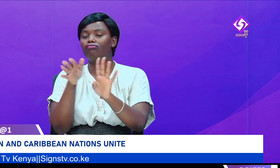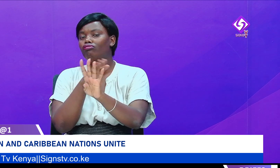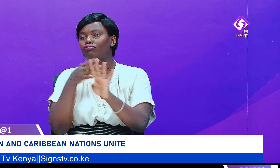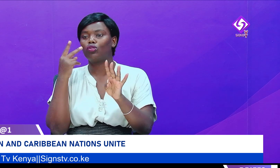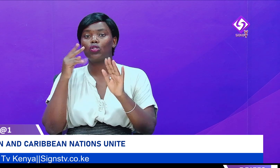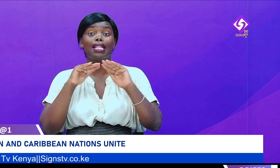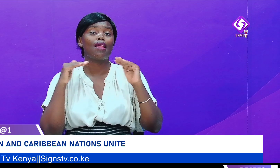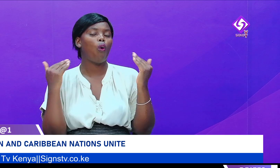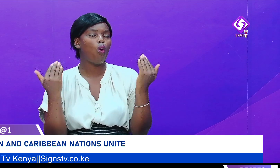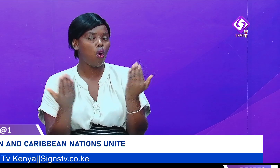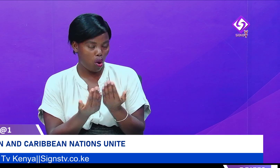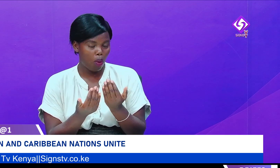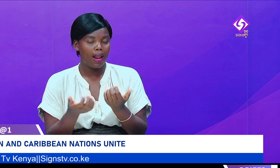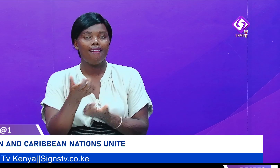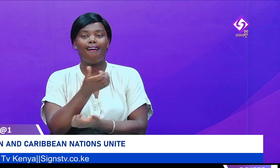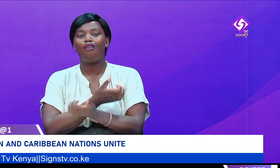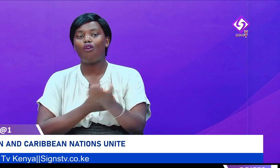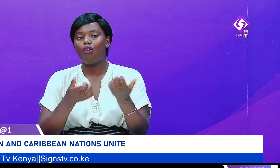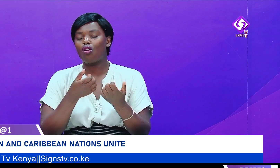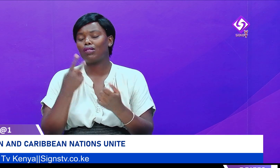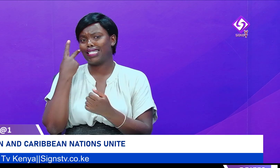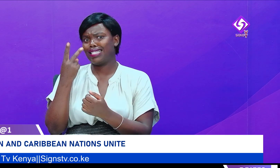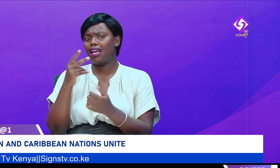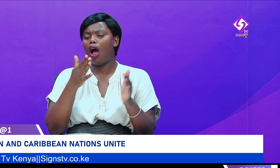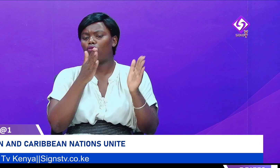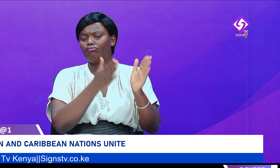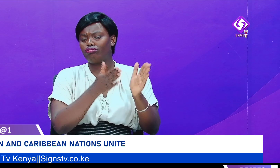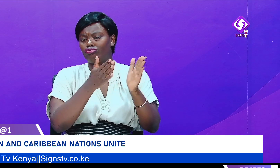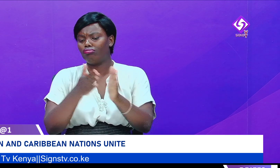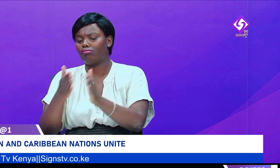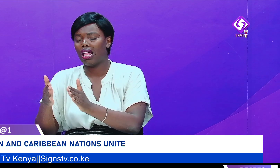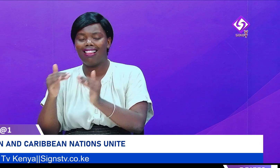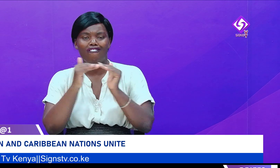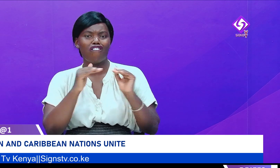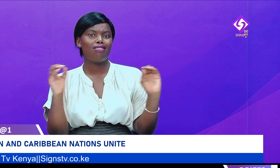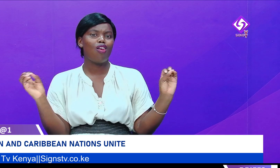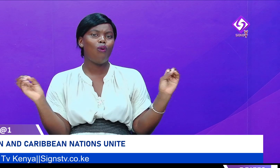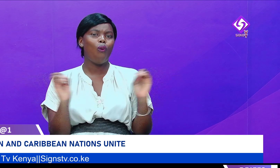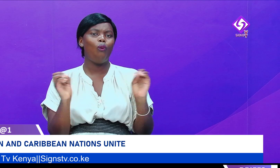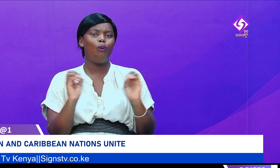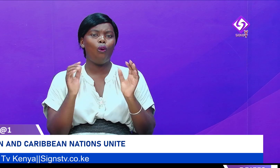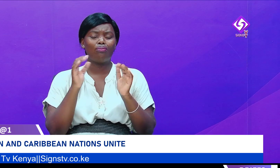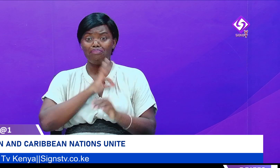perpetuate a global economic order that unfairly benefits former